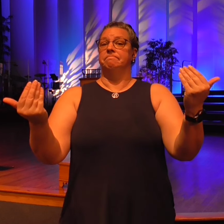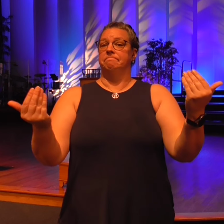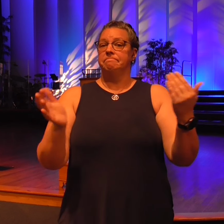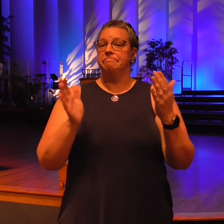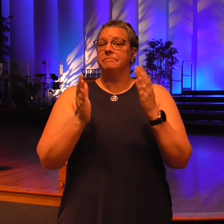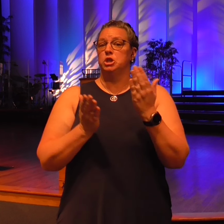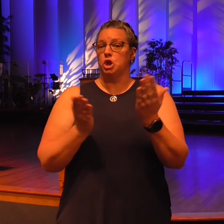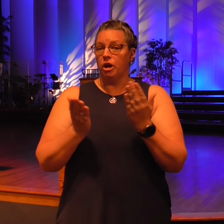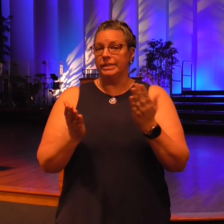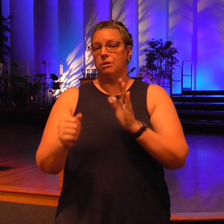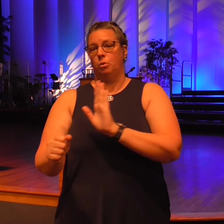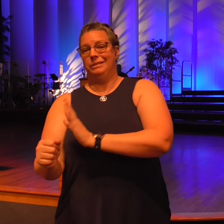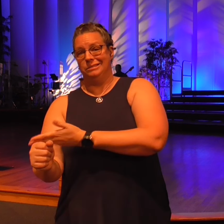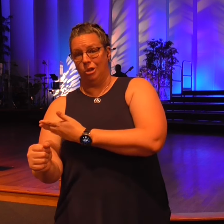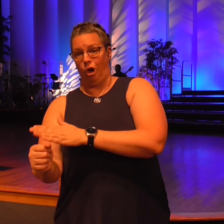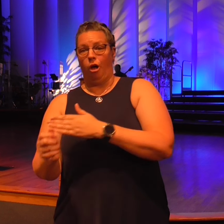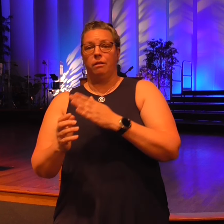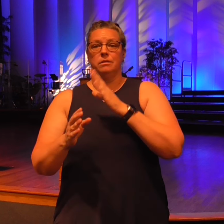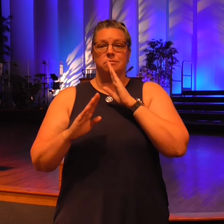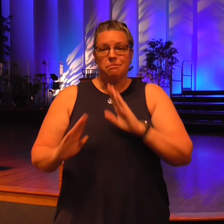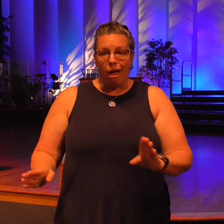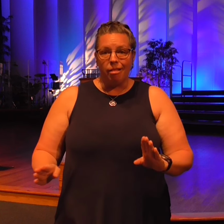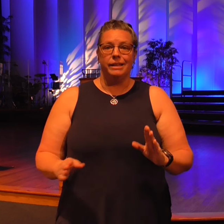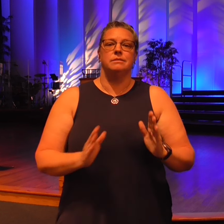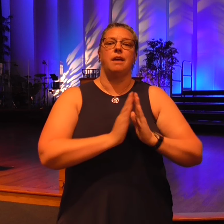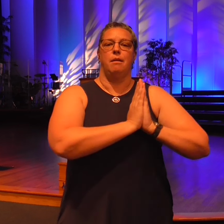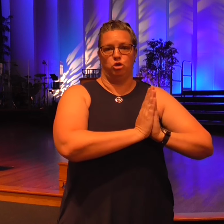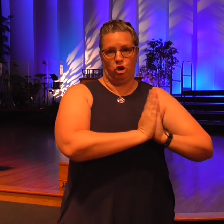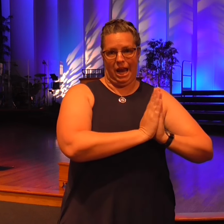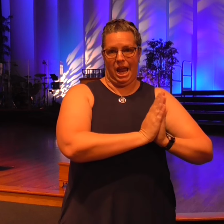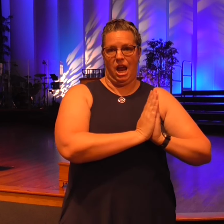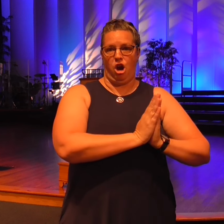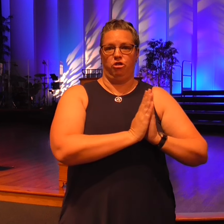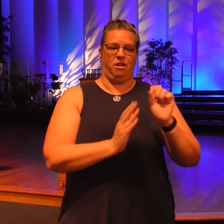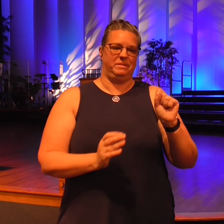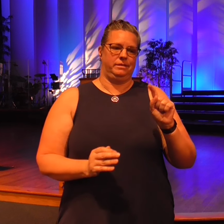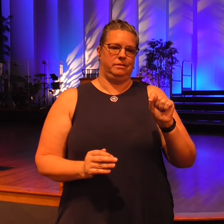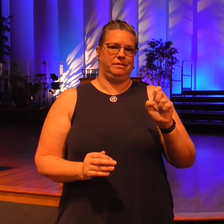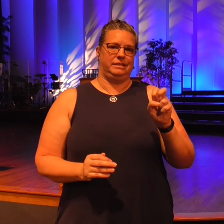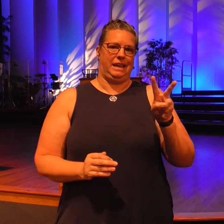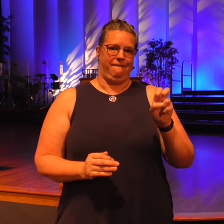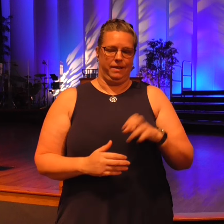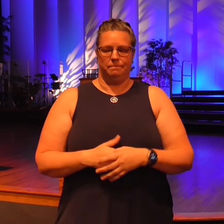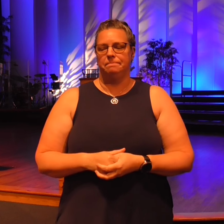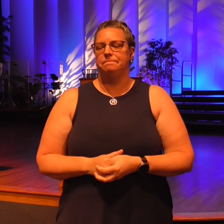service with song, silence, and a prayer from Reverend Steve.